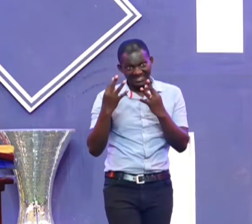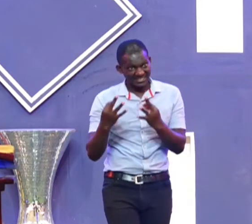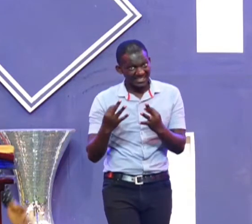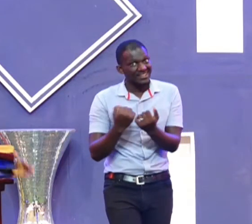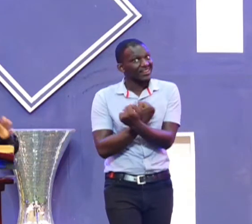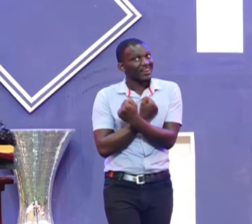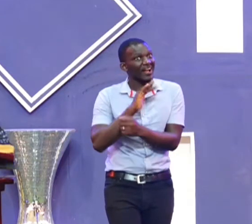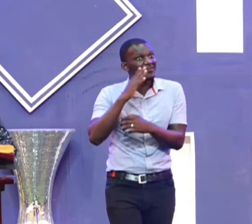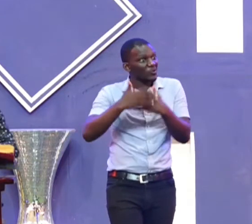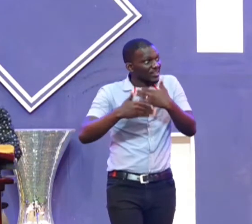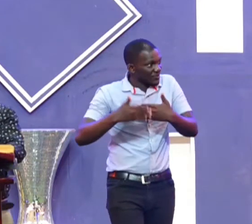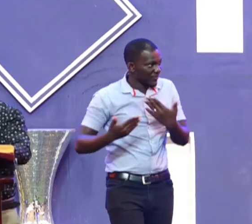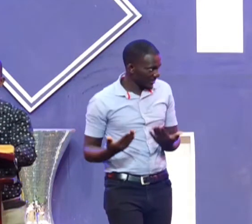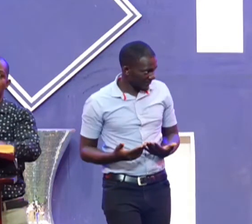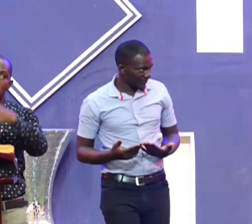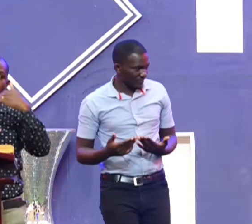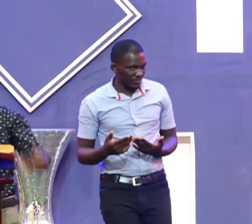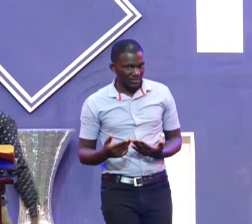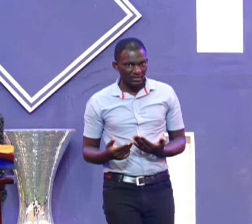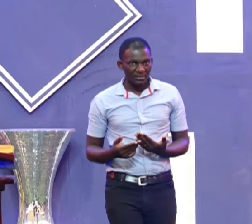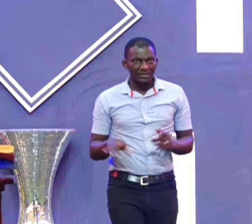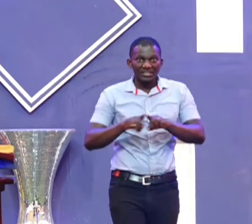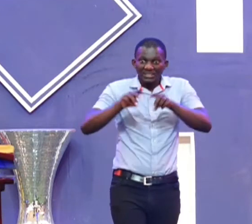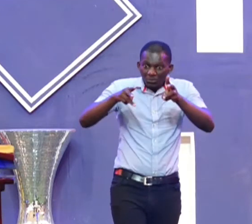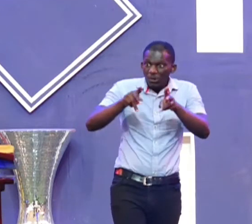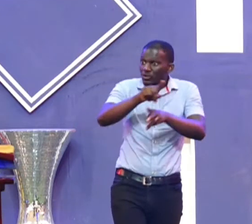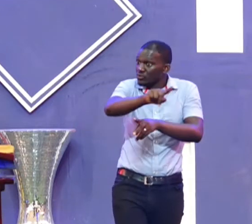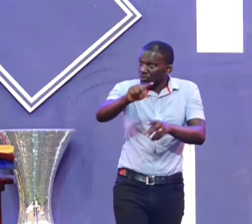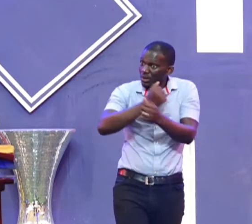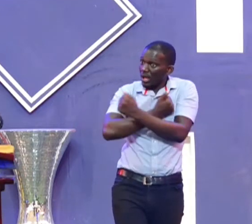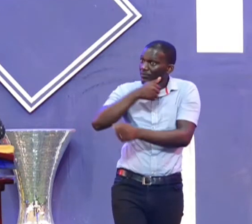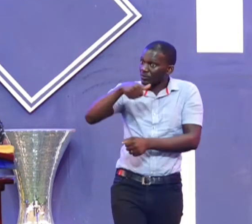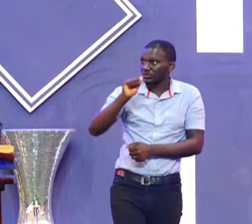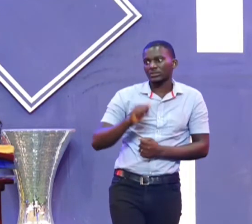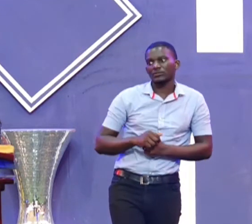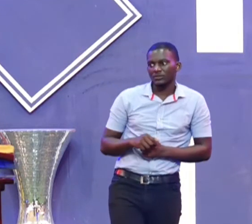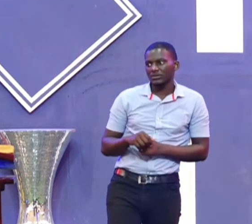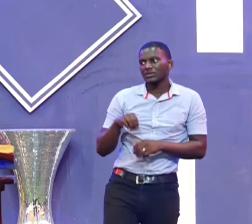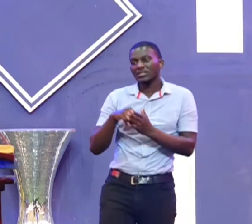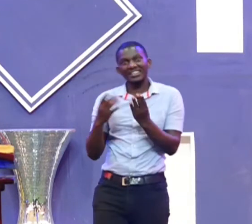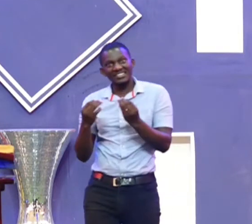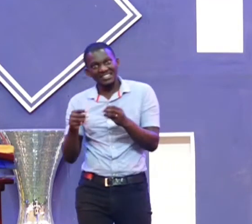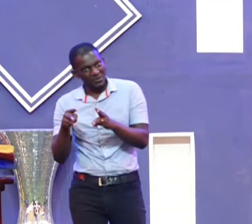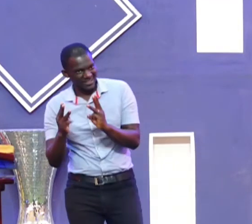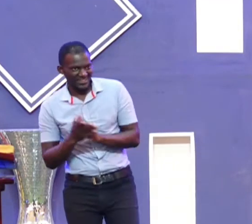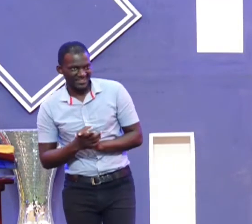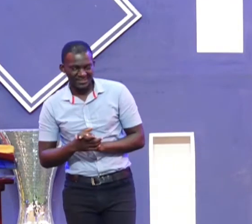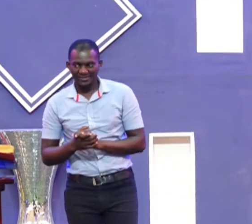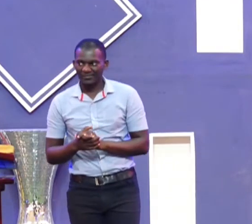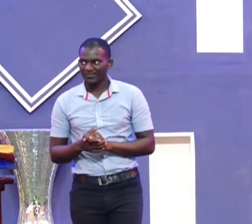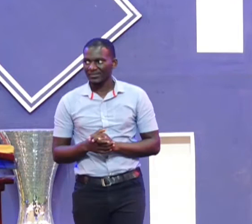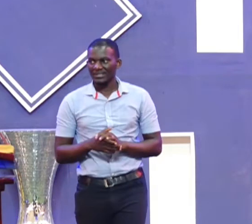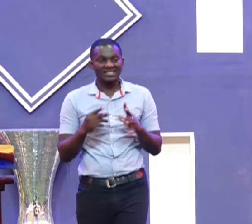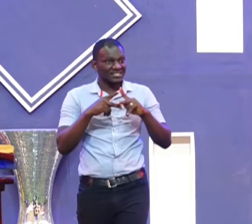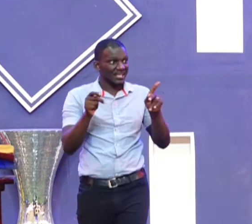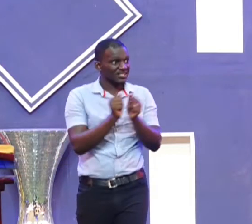second one, that you shall love your neighbor nga kwe bw'okola otya, as you love yourself. Mungeri enyangu, in other words, kisooka